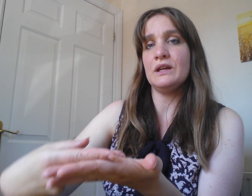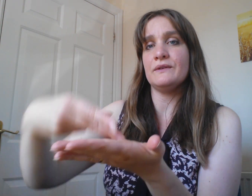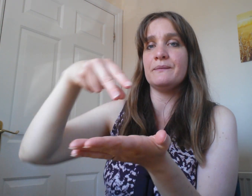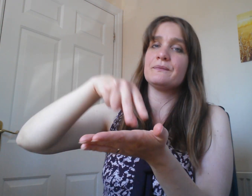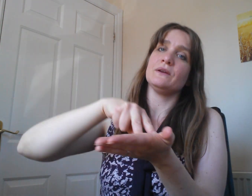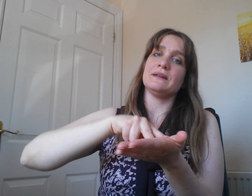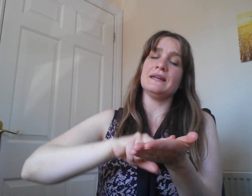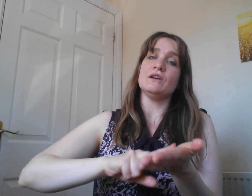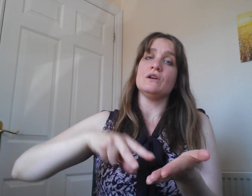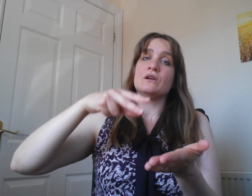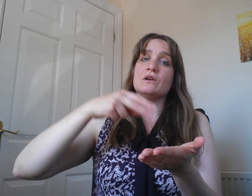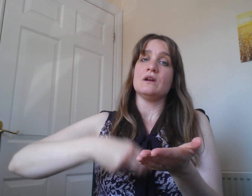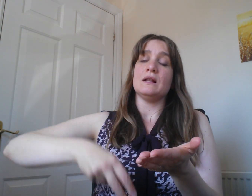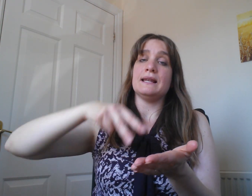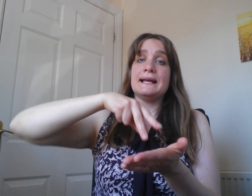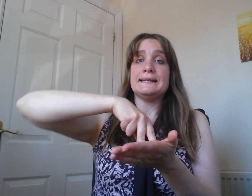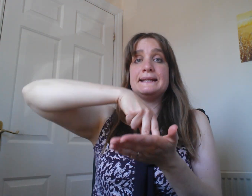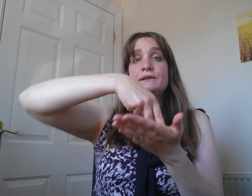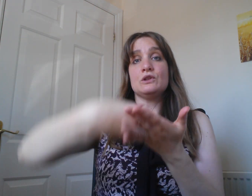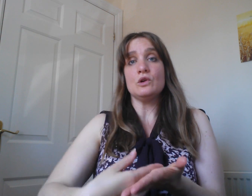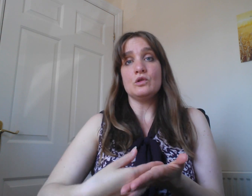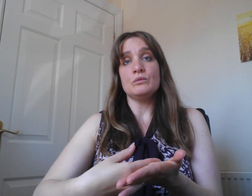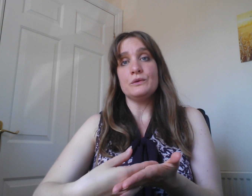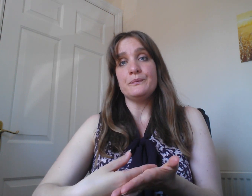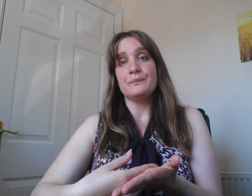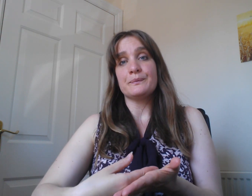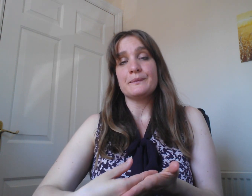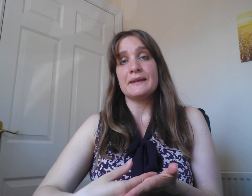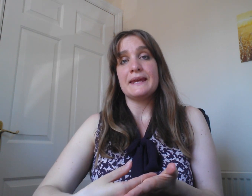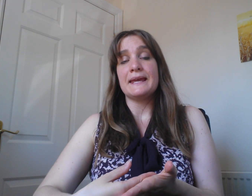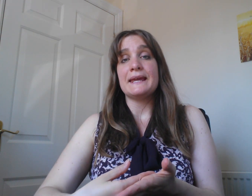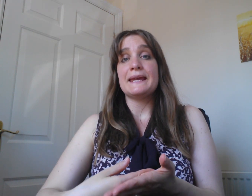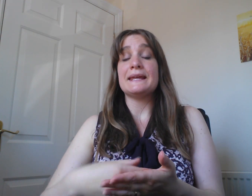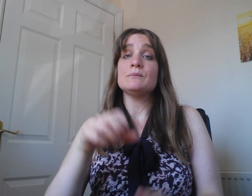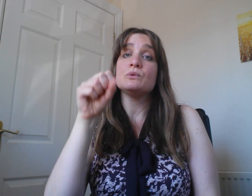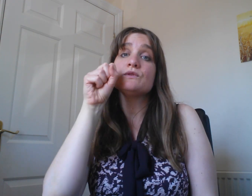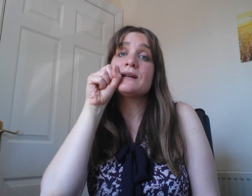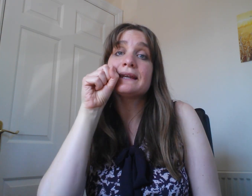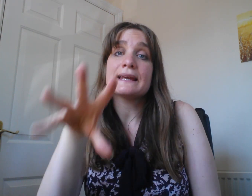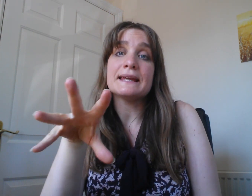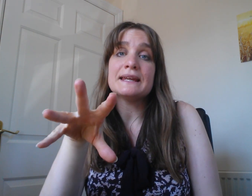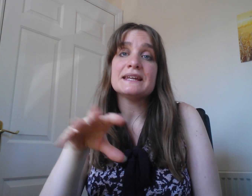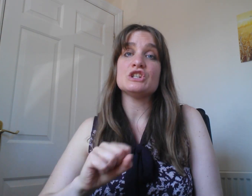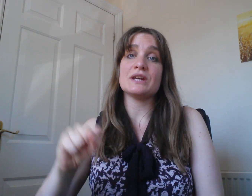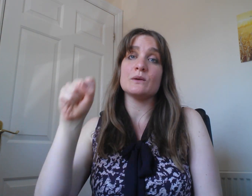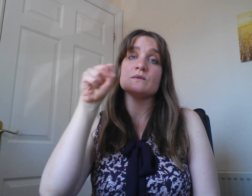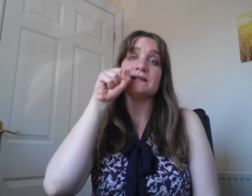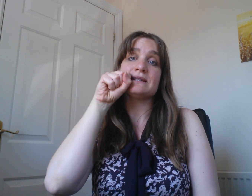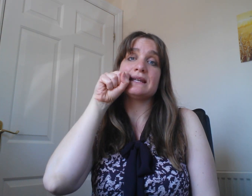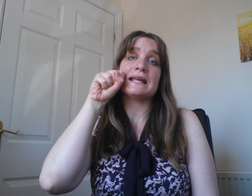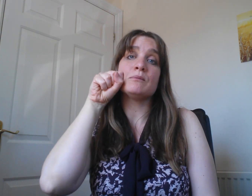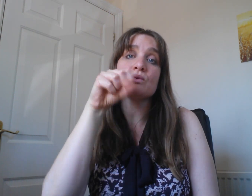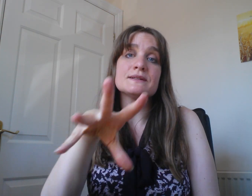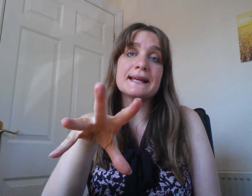over. Okay. L'un, il tombe. Et il pousse un cri. He shouts. Il pousse un